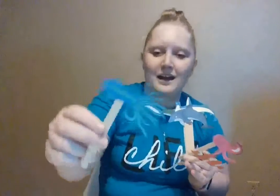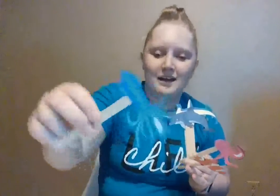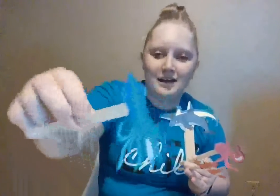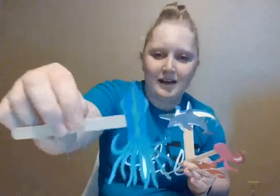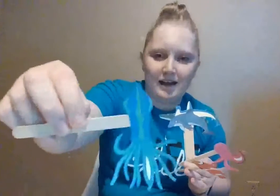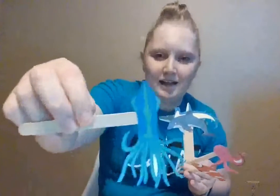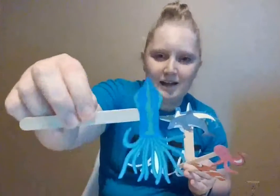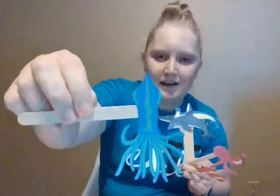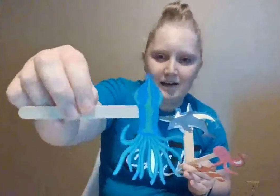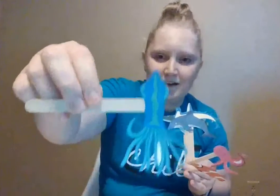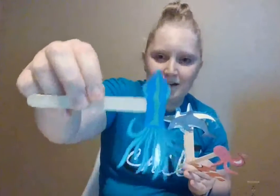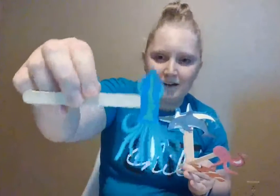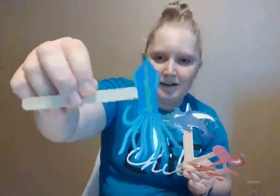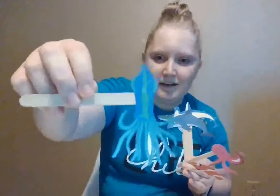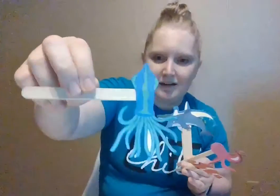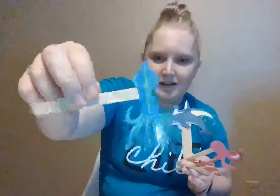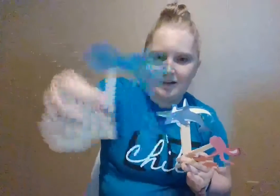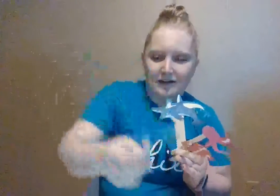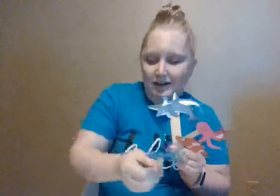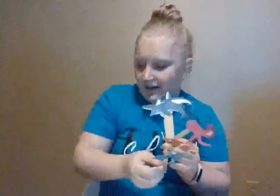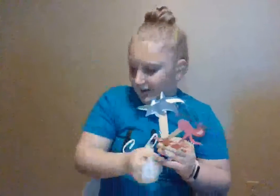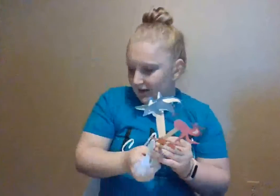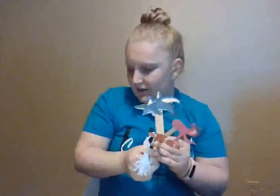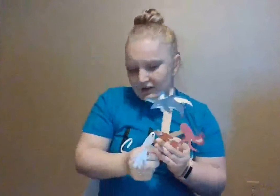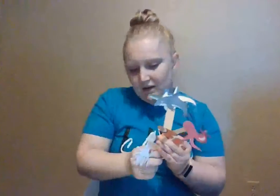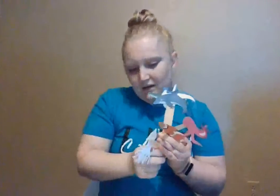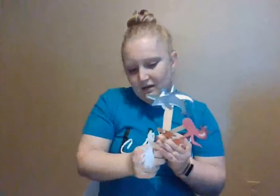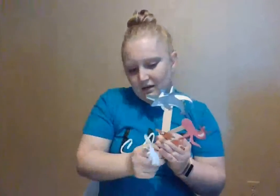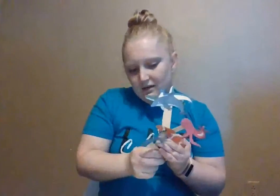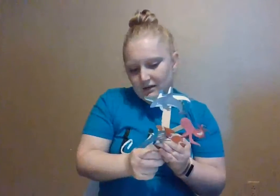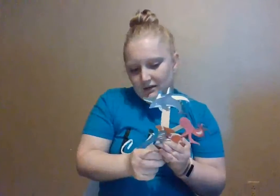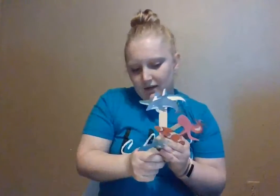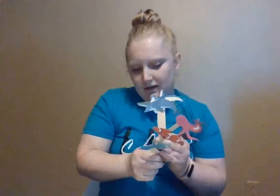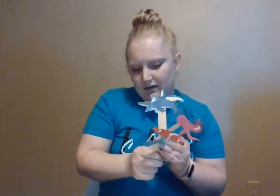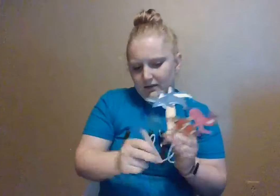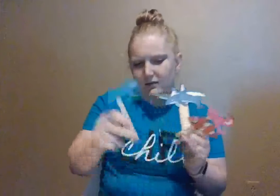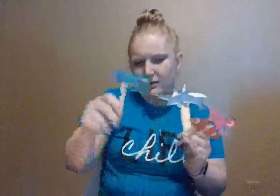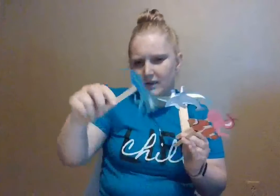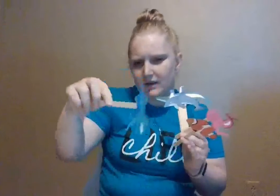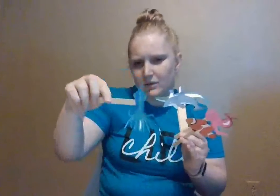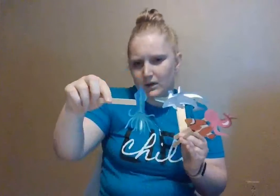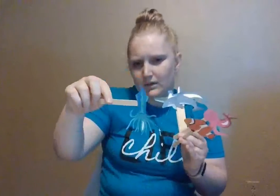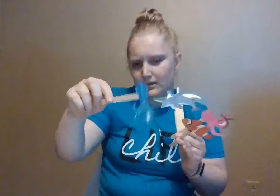and a little jellyfish, I think, or is that a squid?